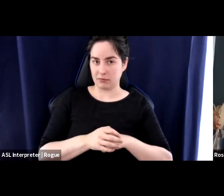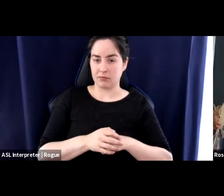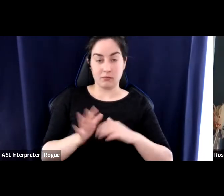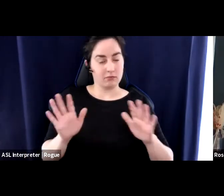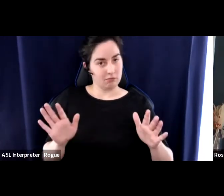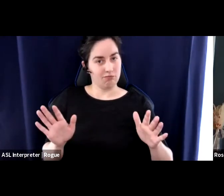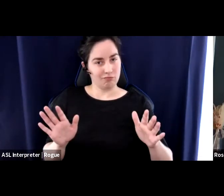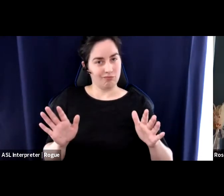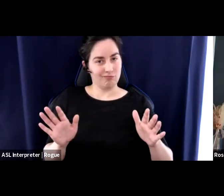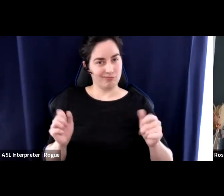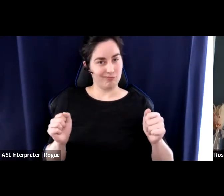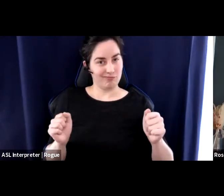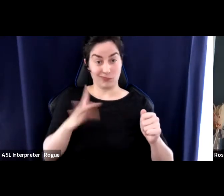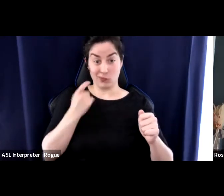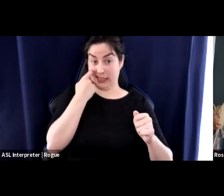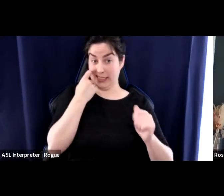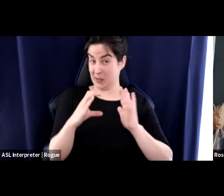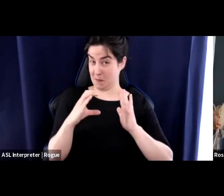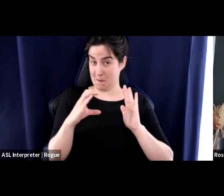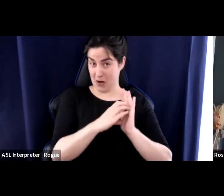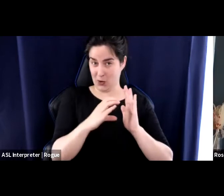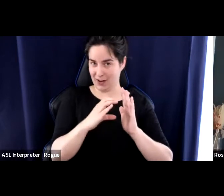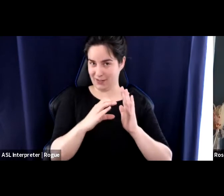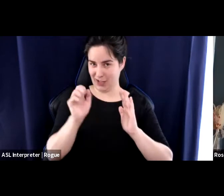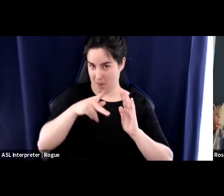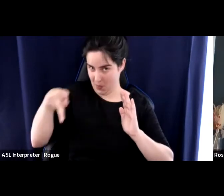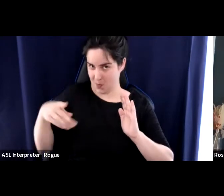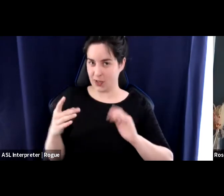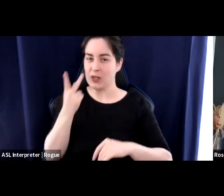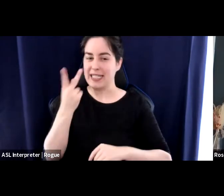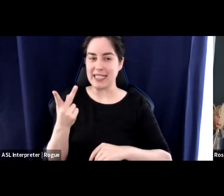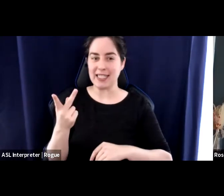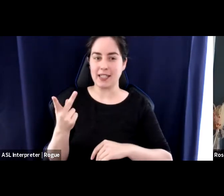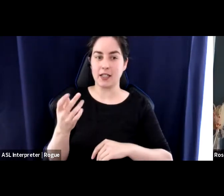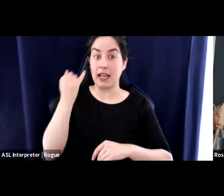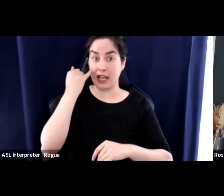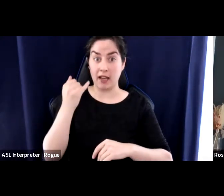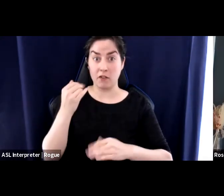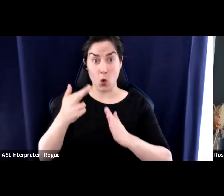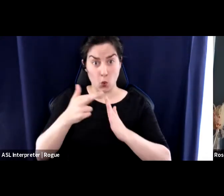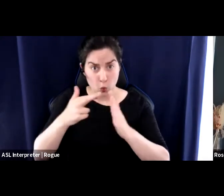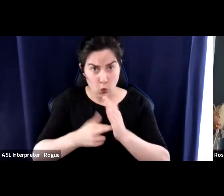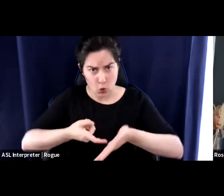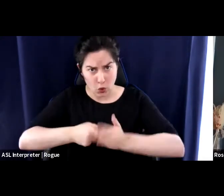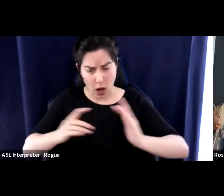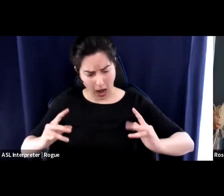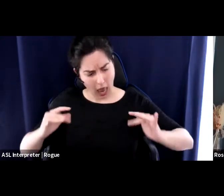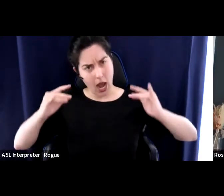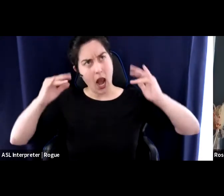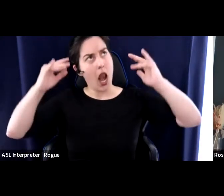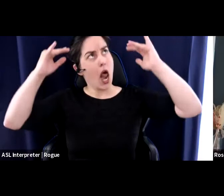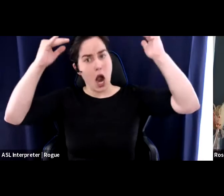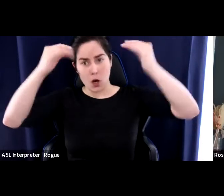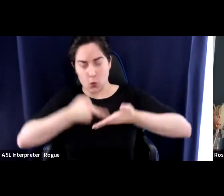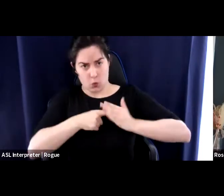just included a paragraph here where the majority says, to set the bar too high for the testimonial competence of